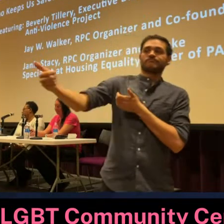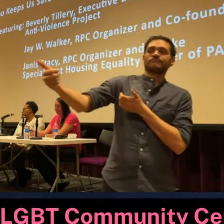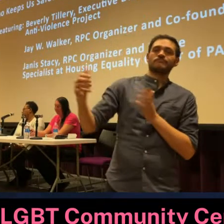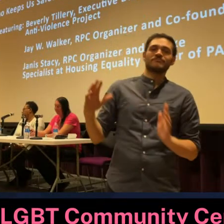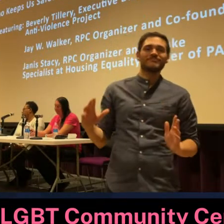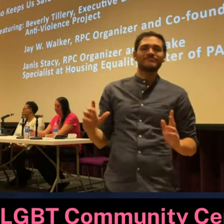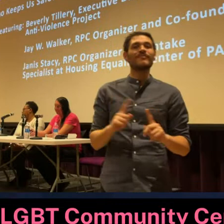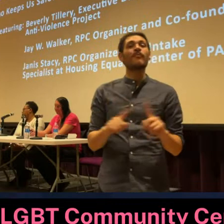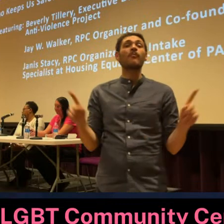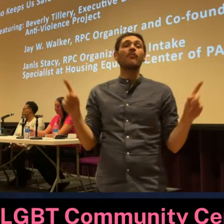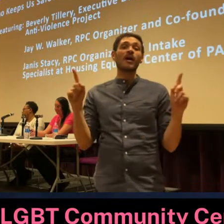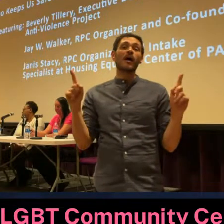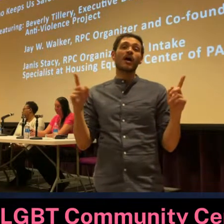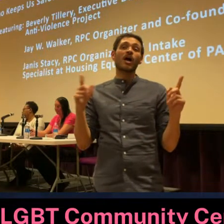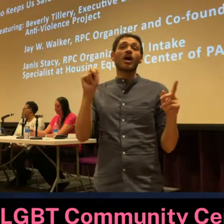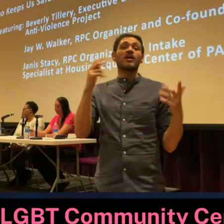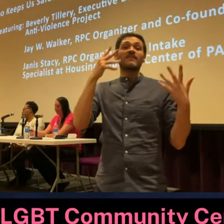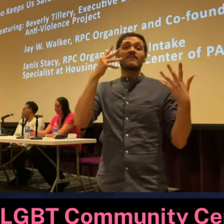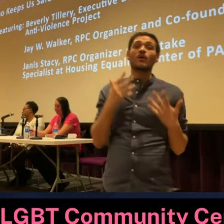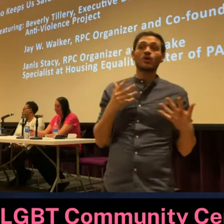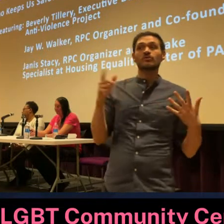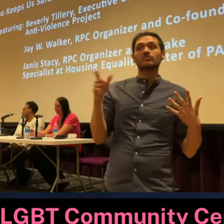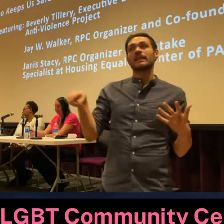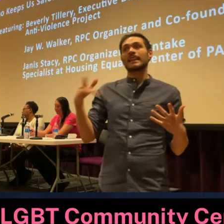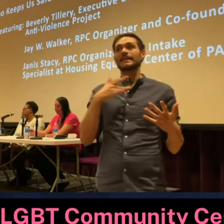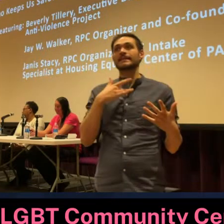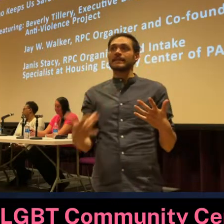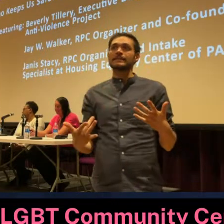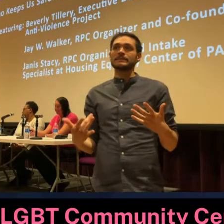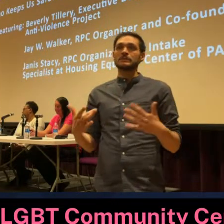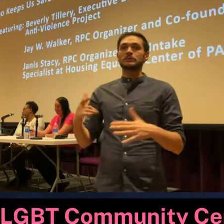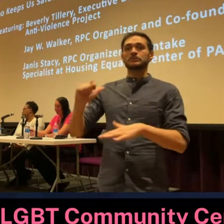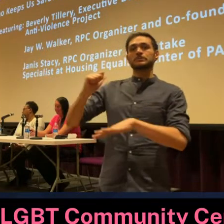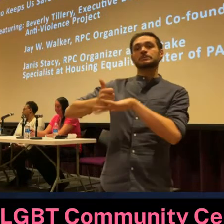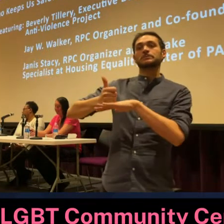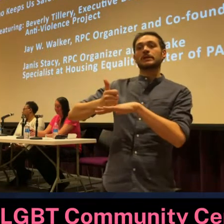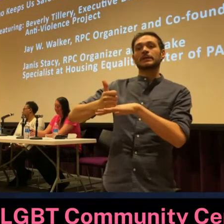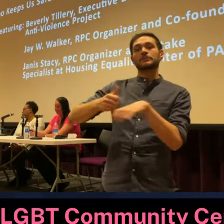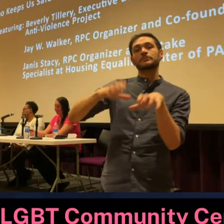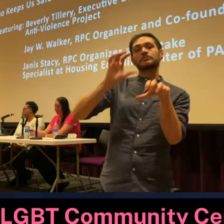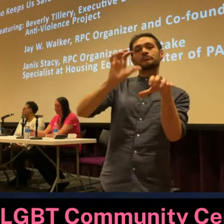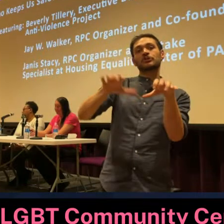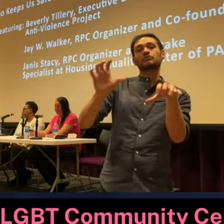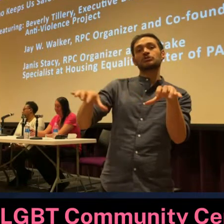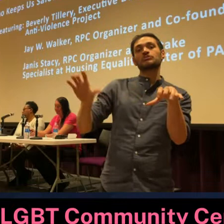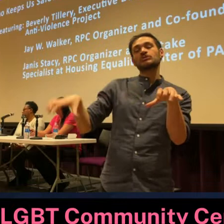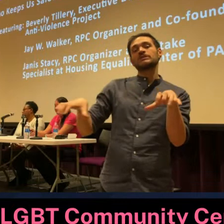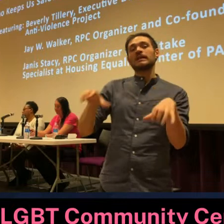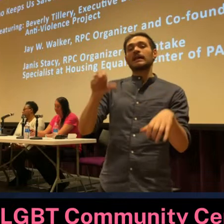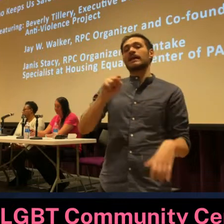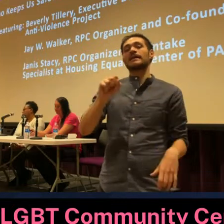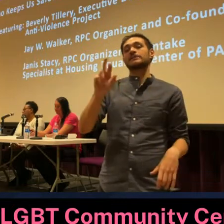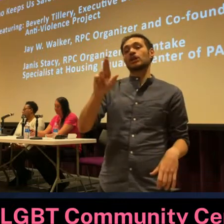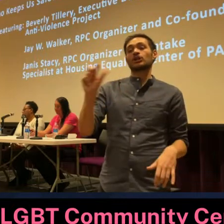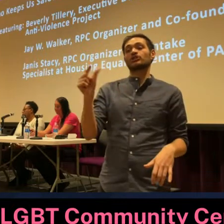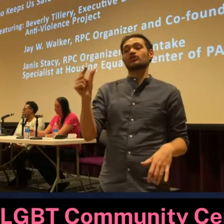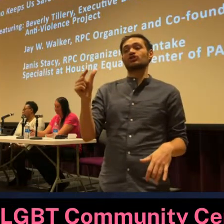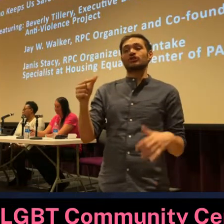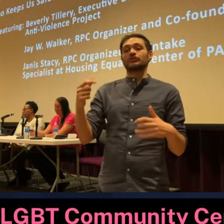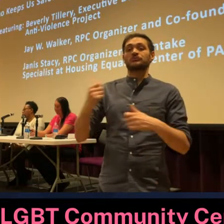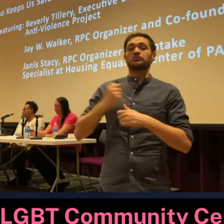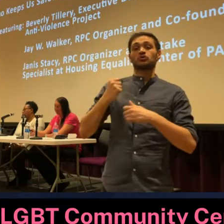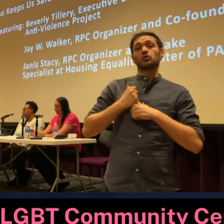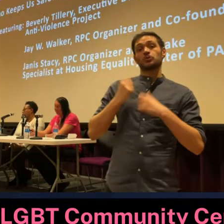they have a tendency to station phalanxes of SRG troops somewhere in the vicinity of whatever